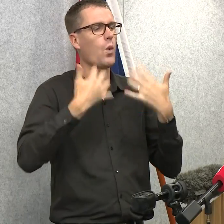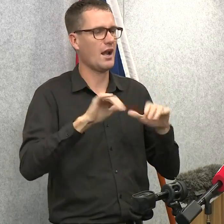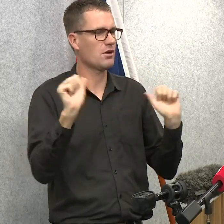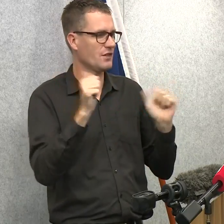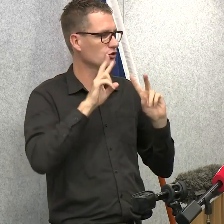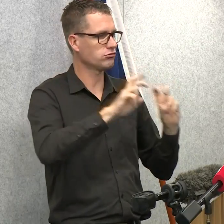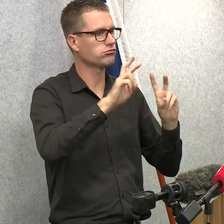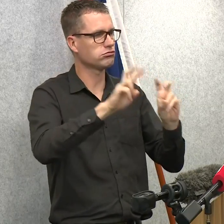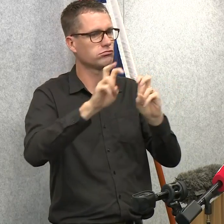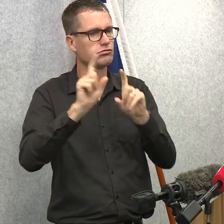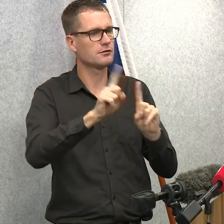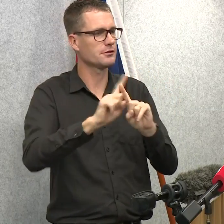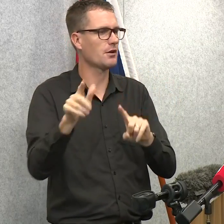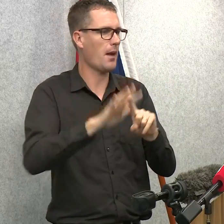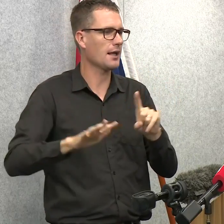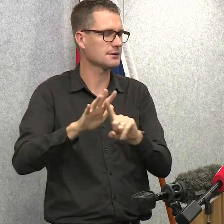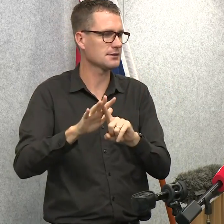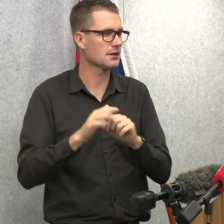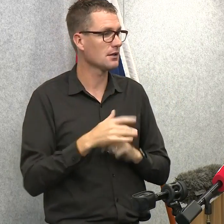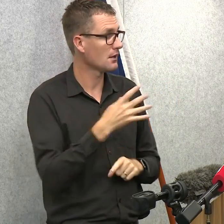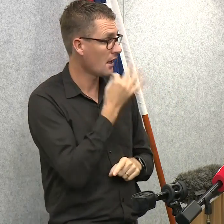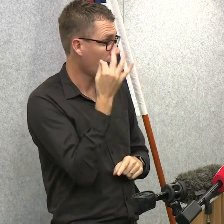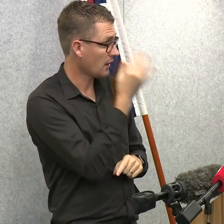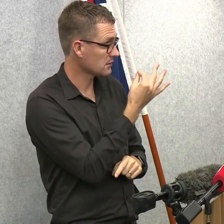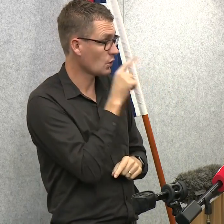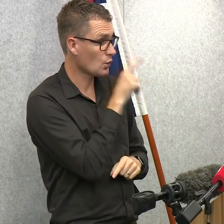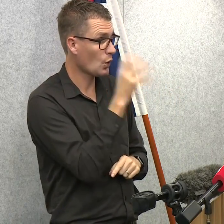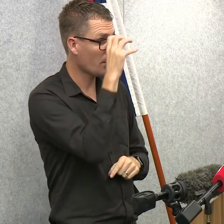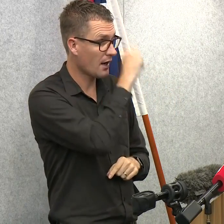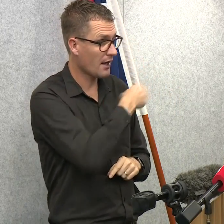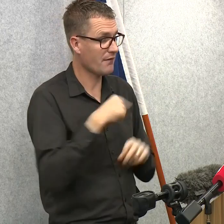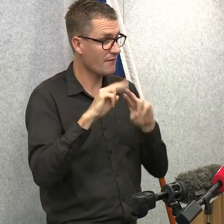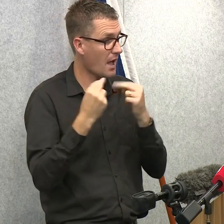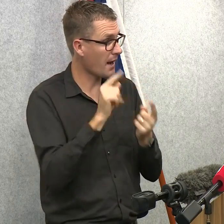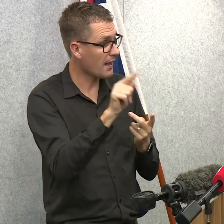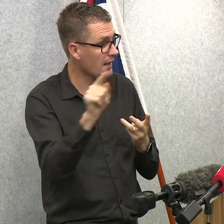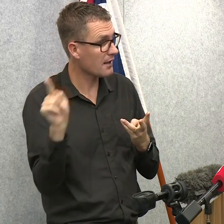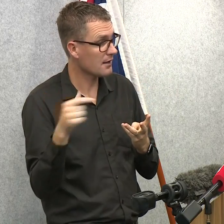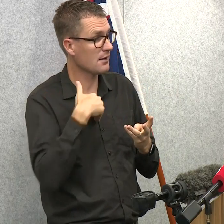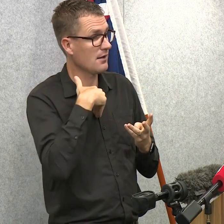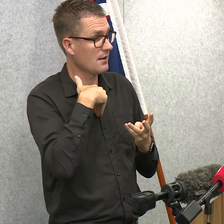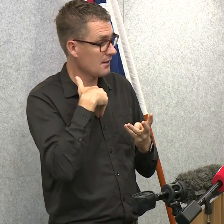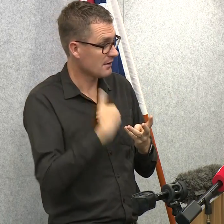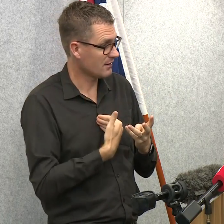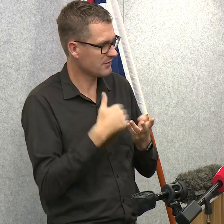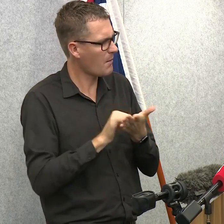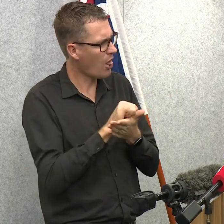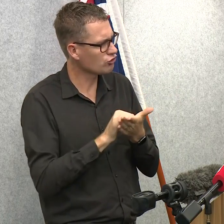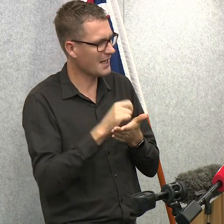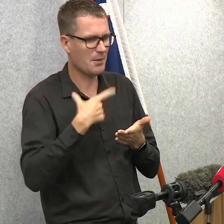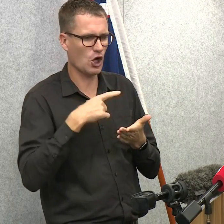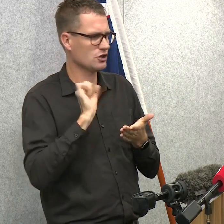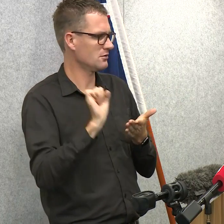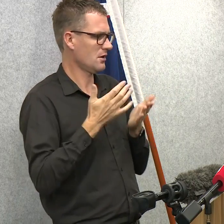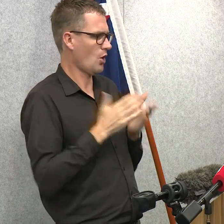do you believe that an apology is needed for the families who have had delays in getting their loved ones back?